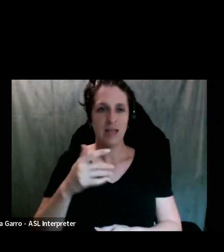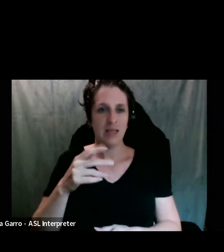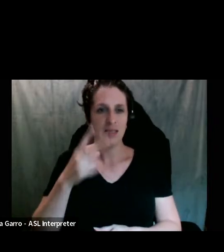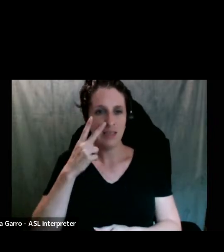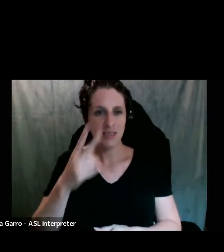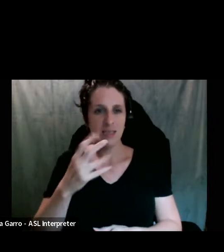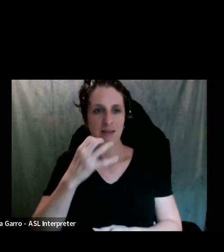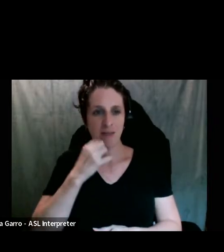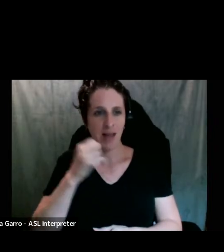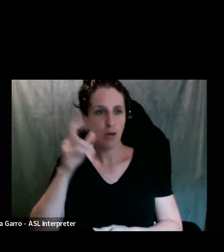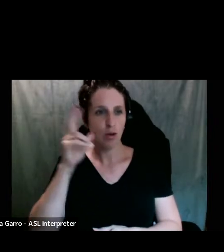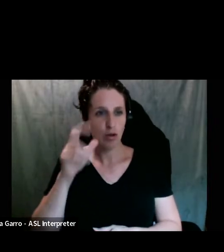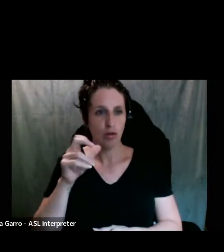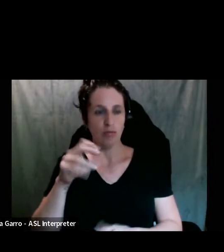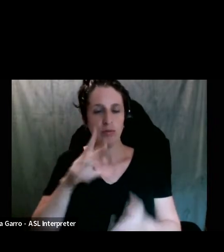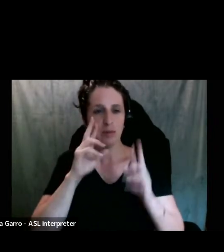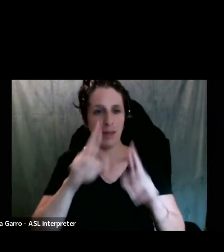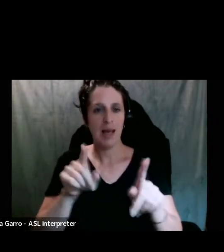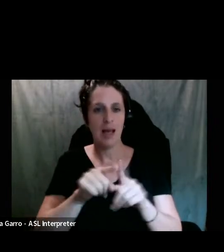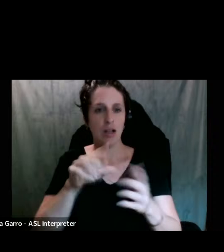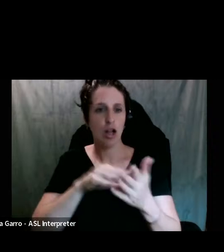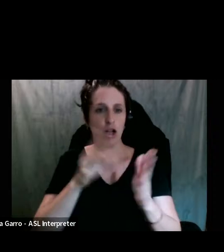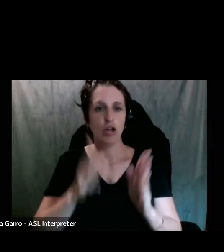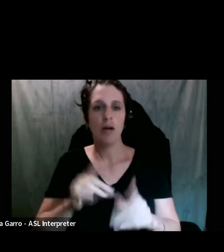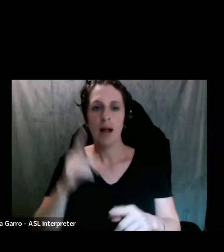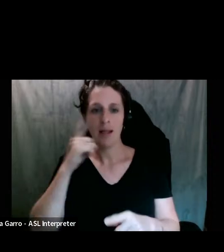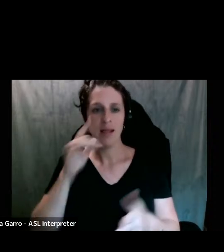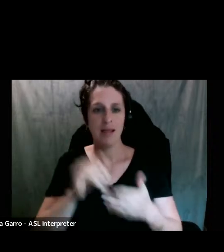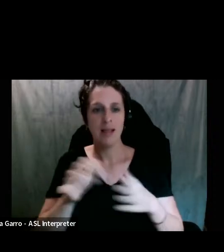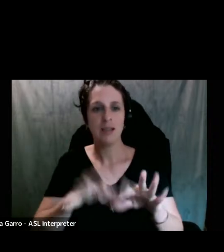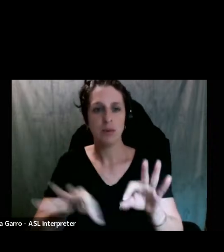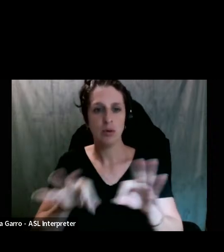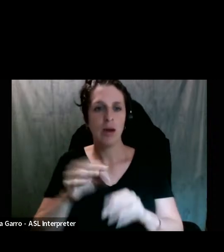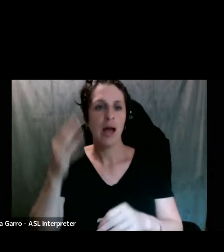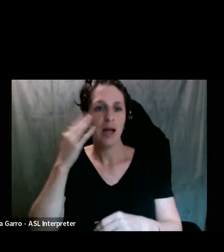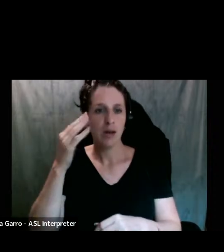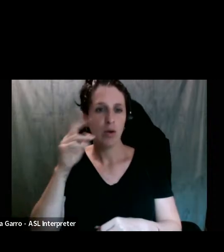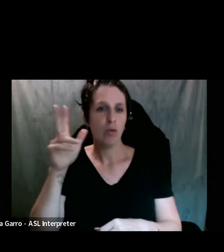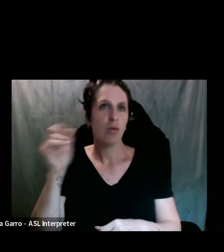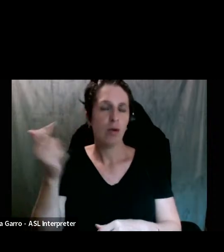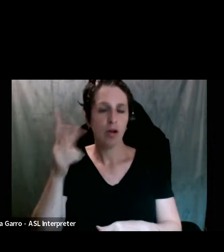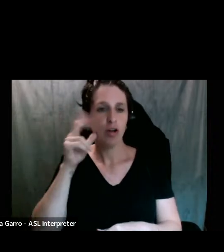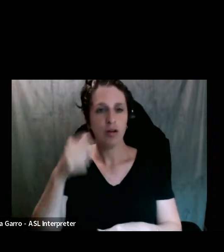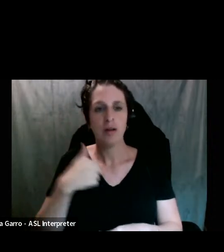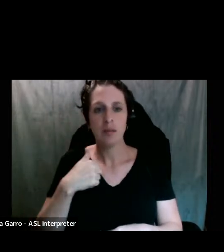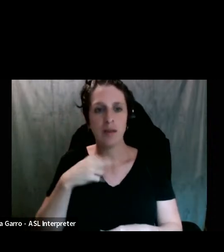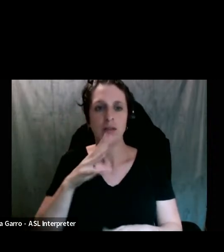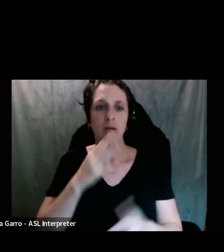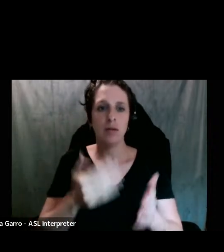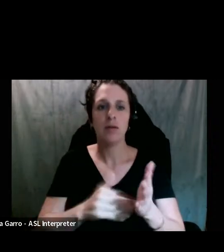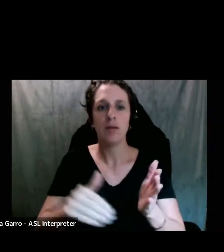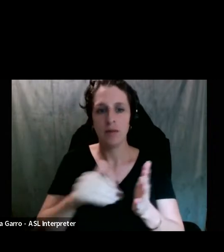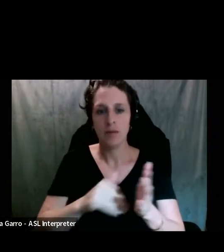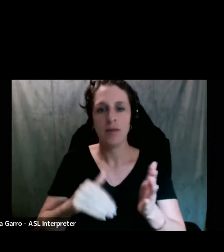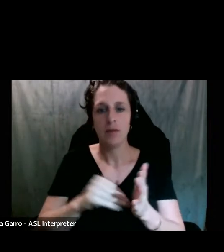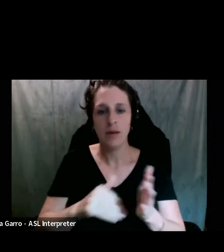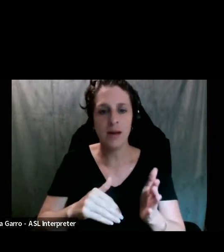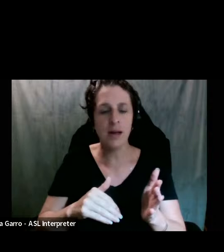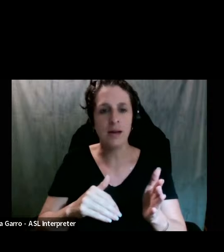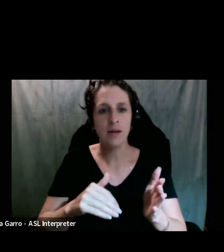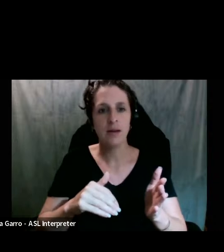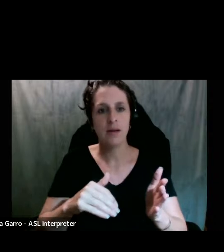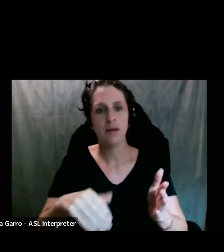as a learner. And I think that's really important. And I know everyone's heard me talk over and over again about, or you probably hear me talk all the time, but I meant